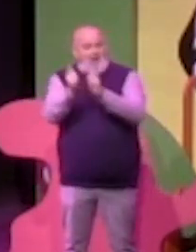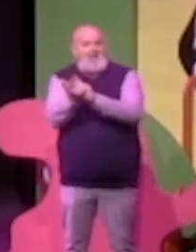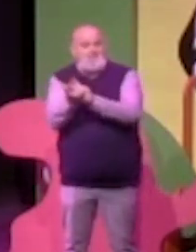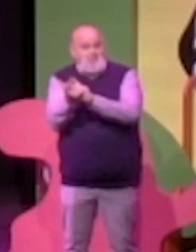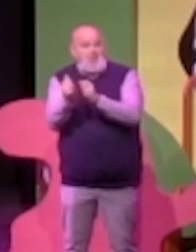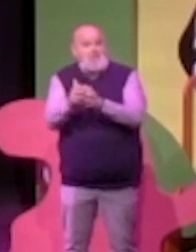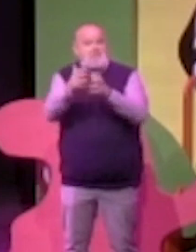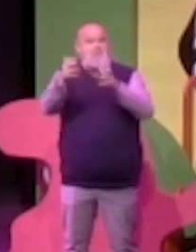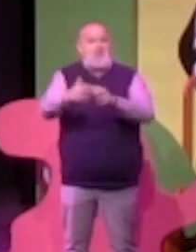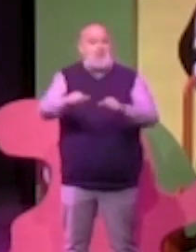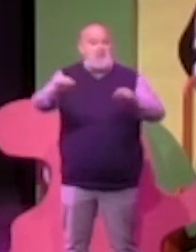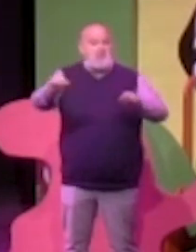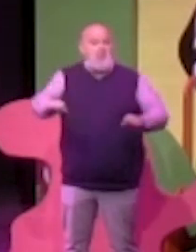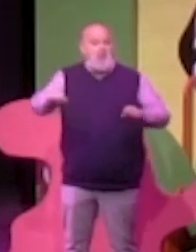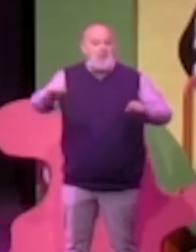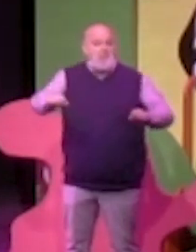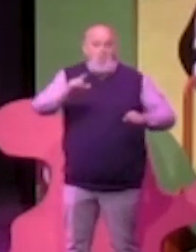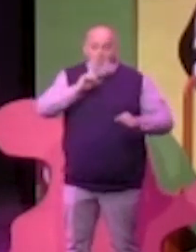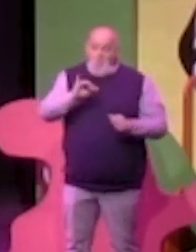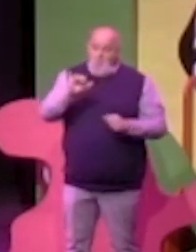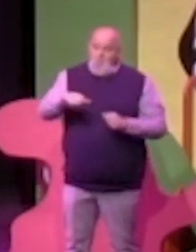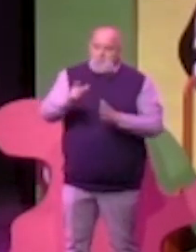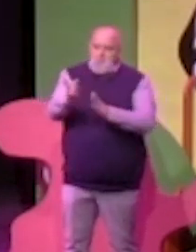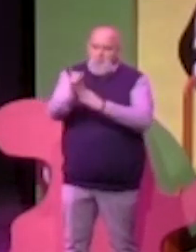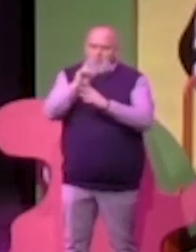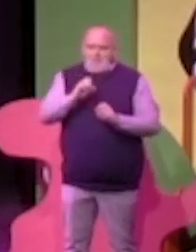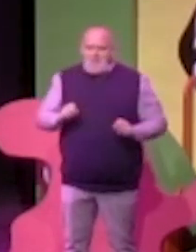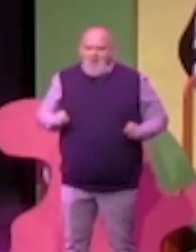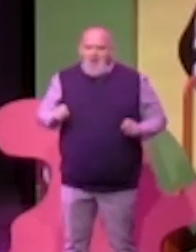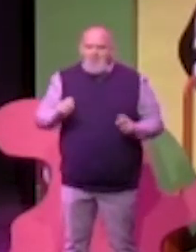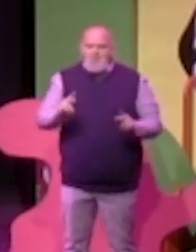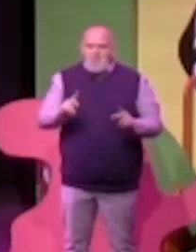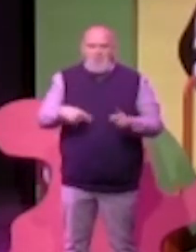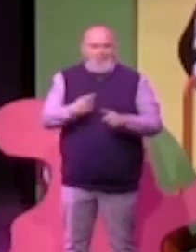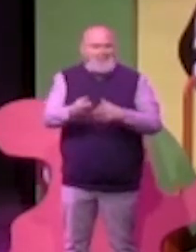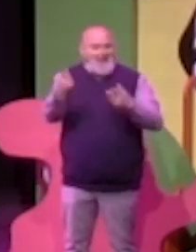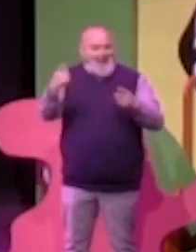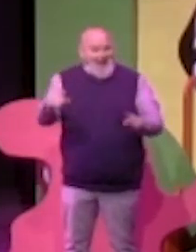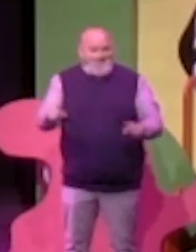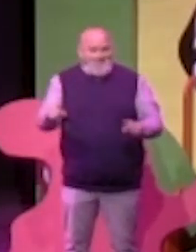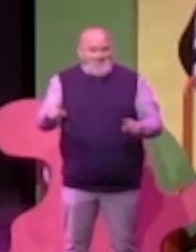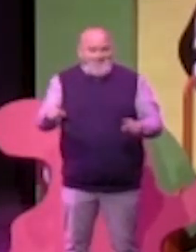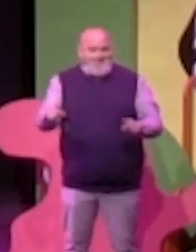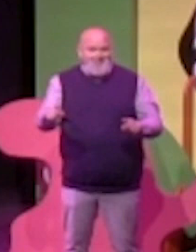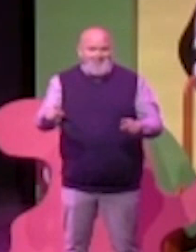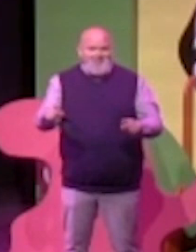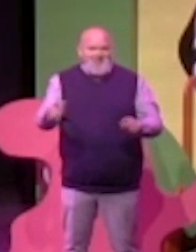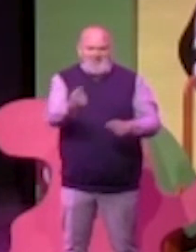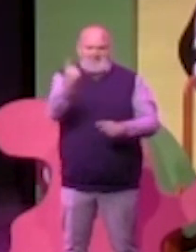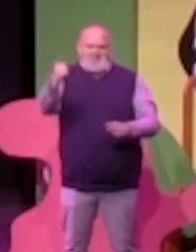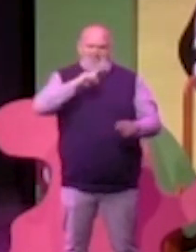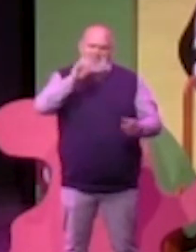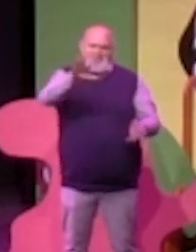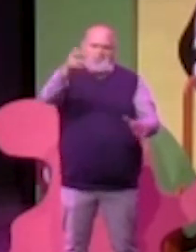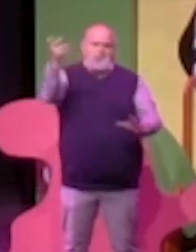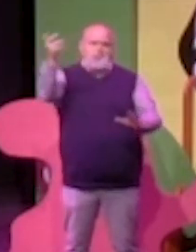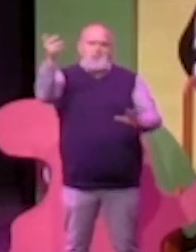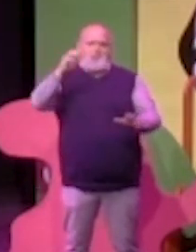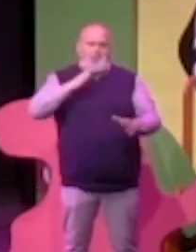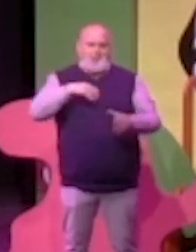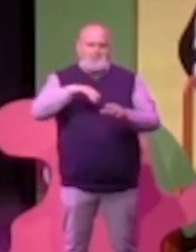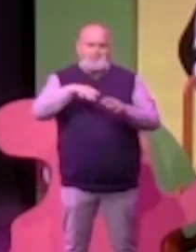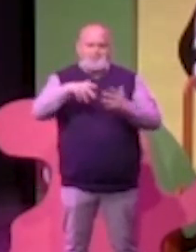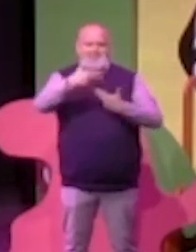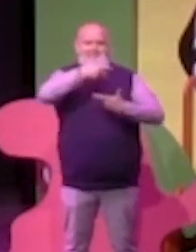possible windows of opportunity, even when they come in the package of something very destructive, is a